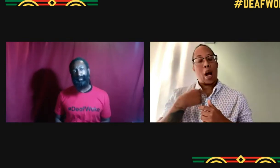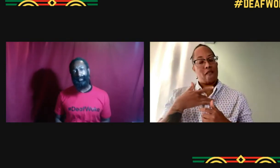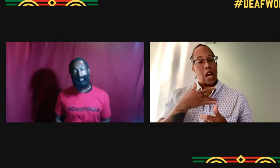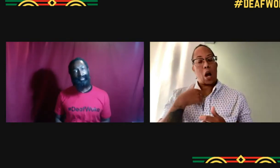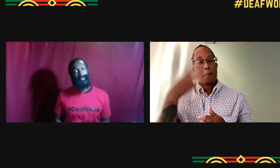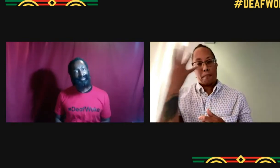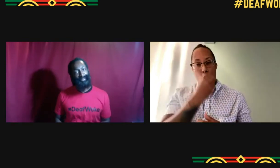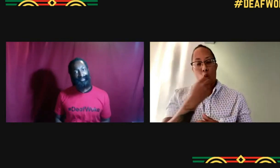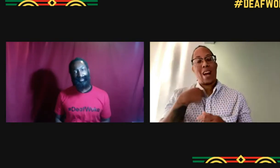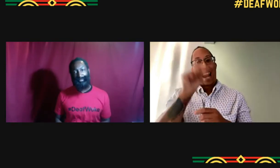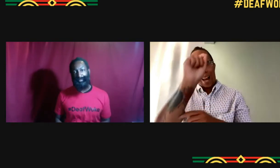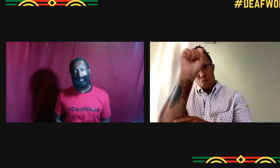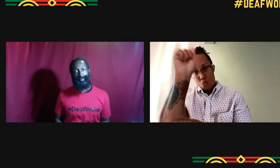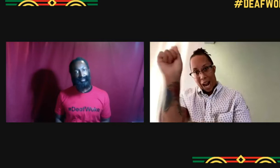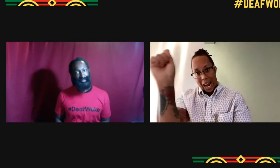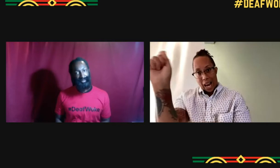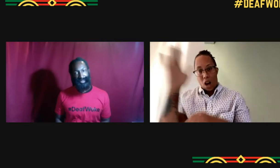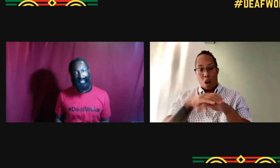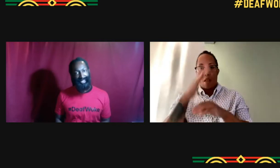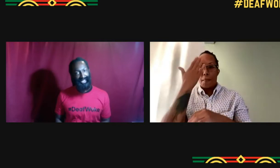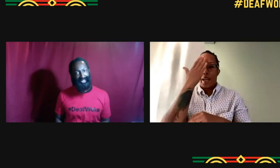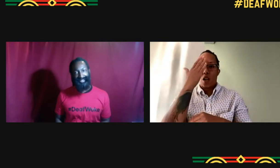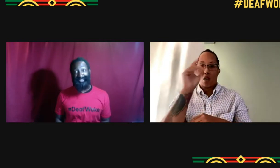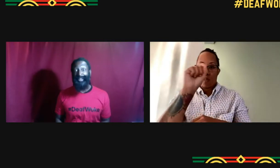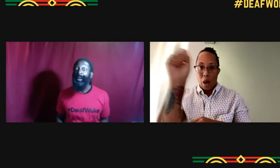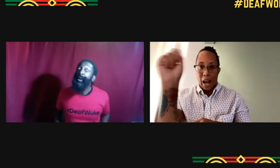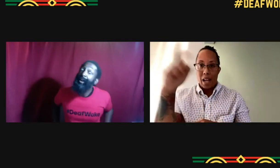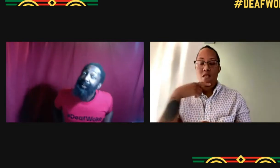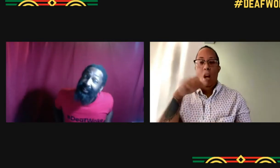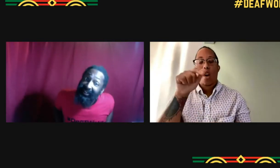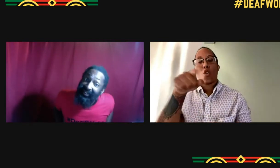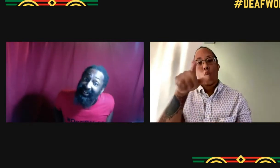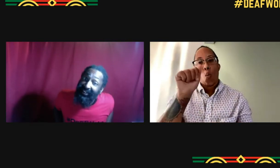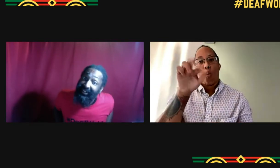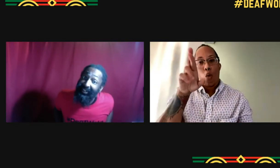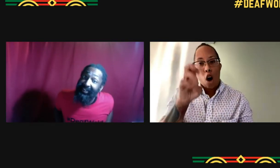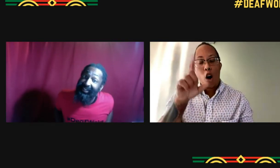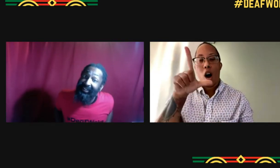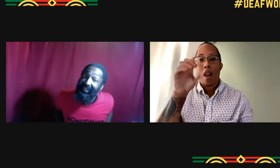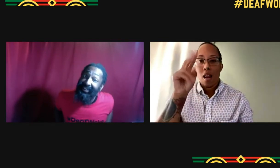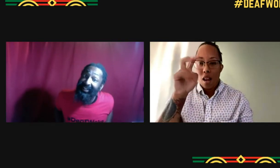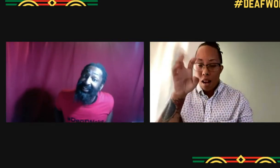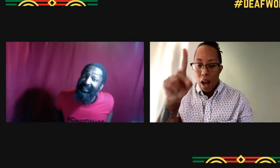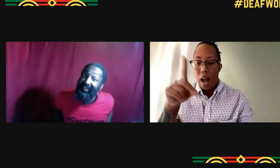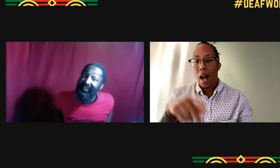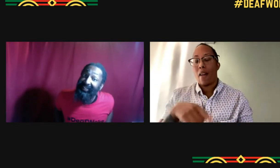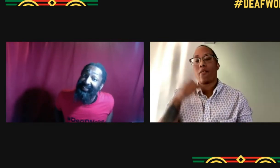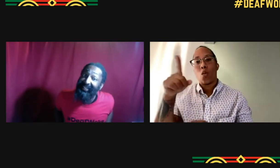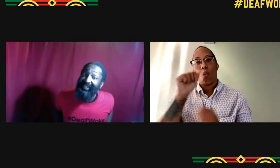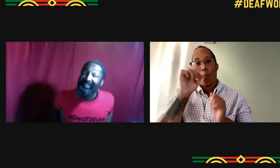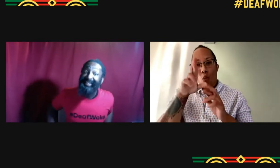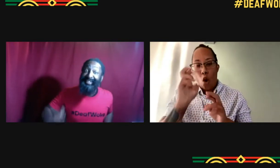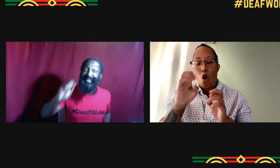Yeah. You know, I do look in the mirror and I write it on the mirror. I actually write it on the mirror.